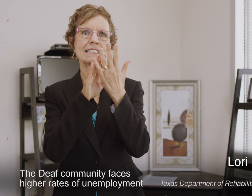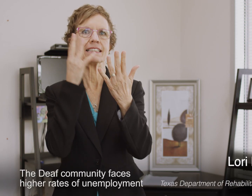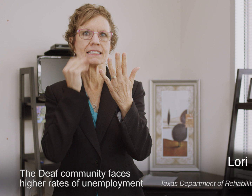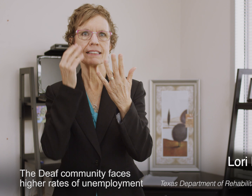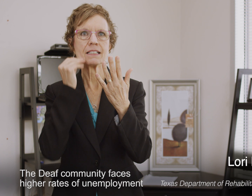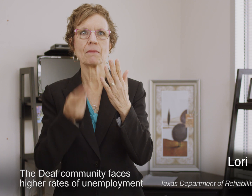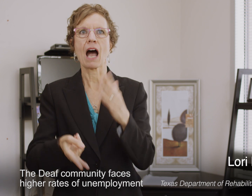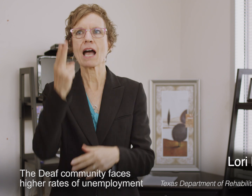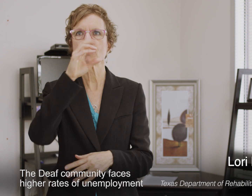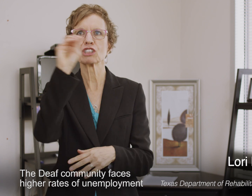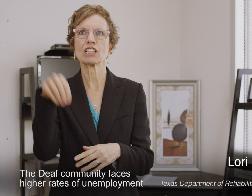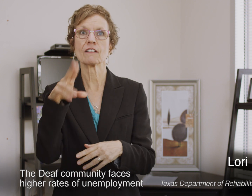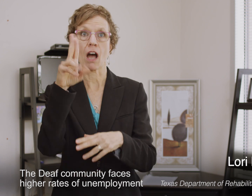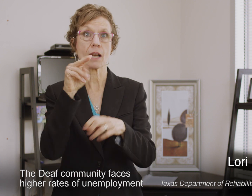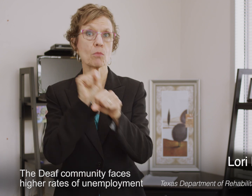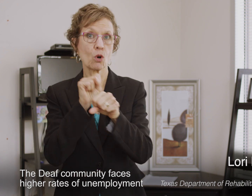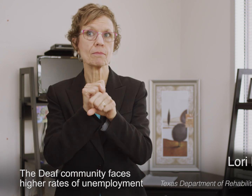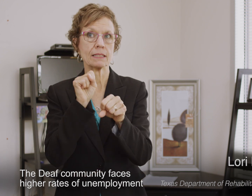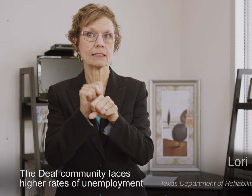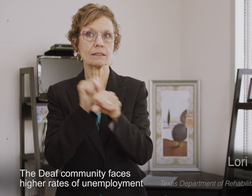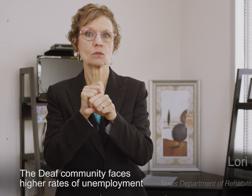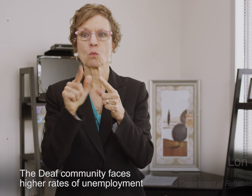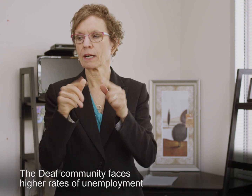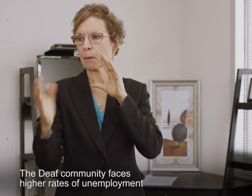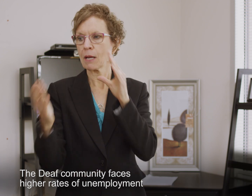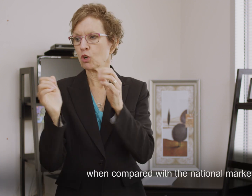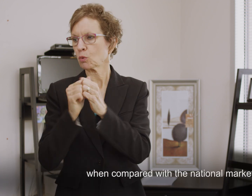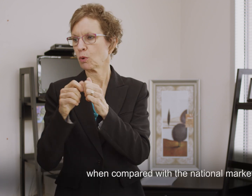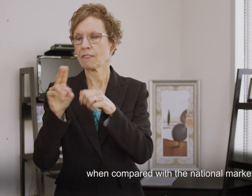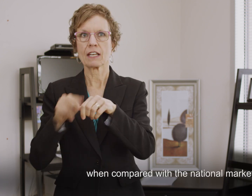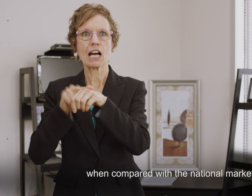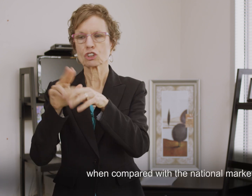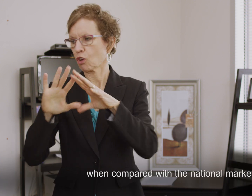The deaf community faces higher rates of unemployment when compared with the national market.